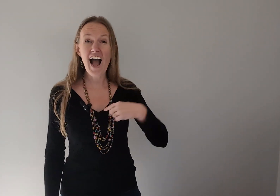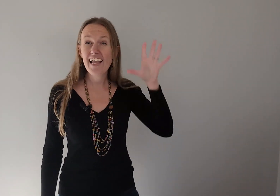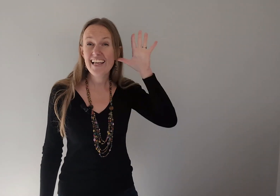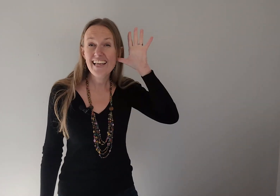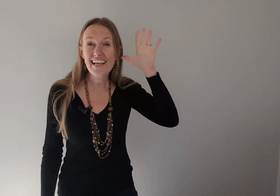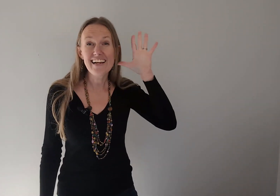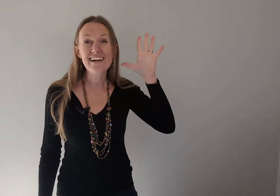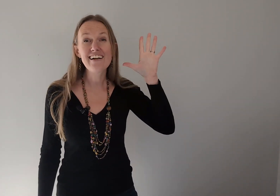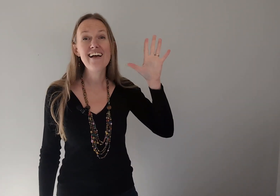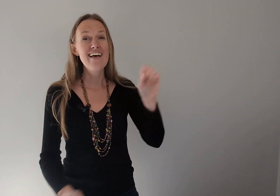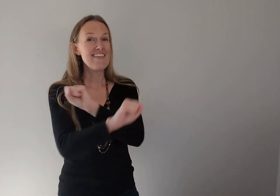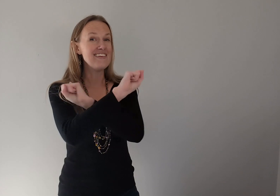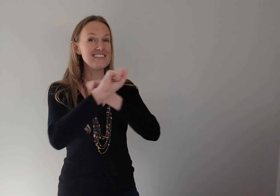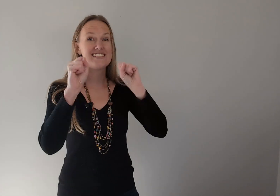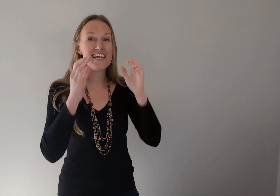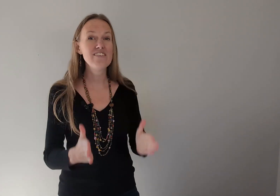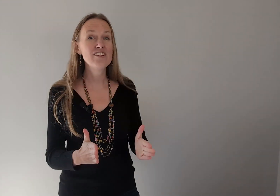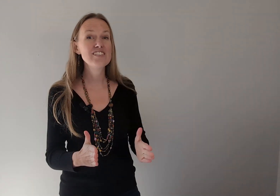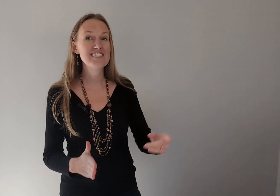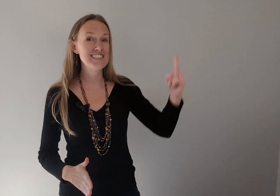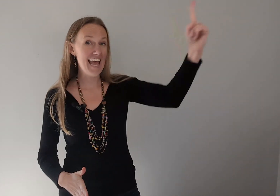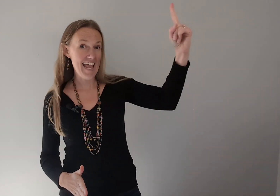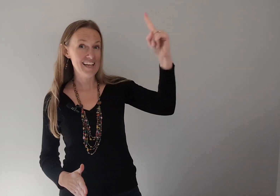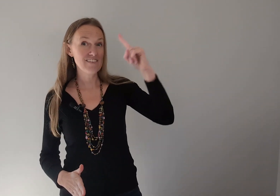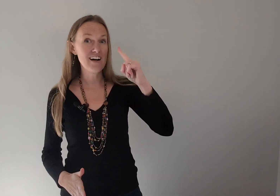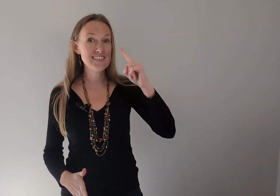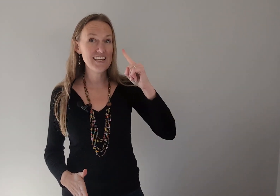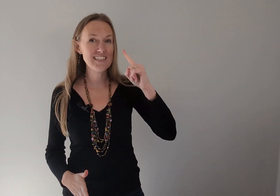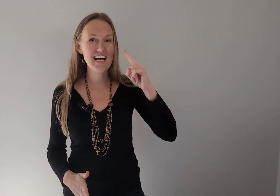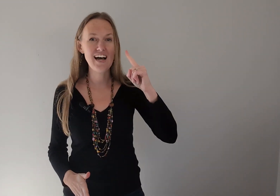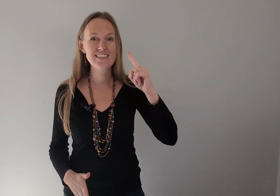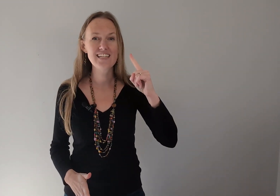I hear the Savior say, God saying it to us,